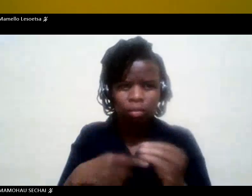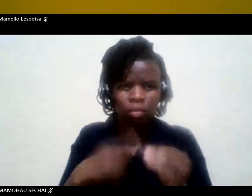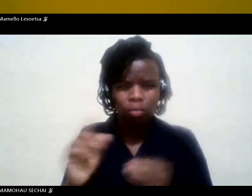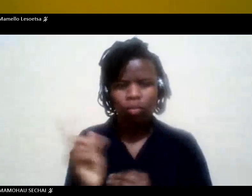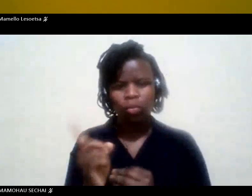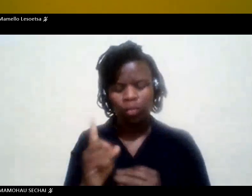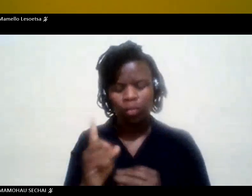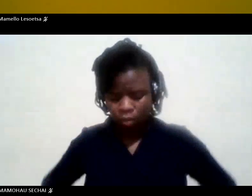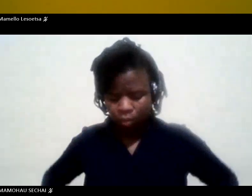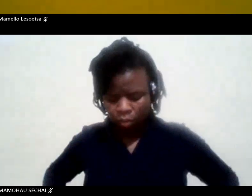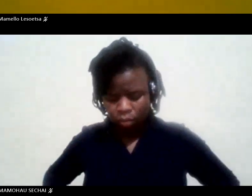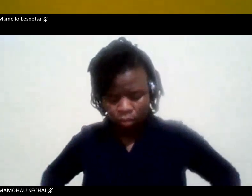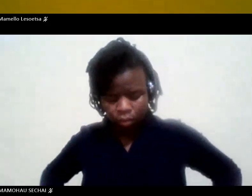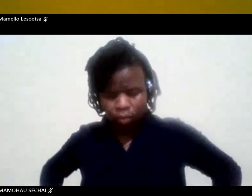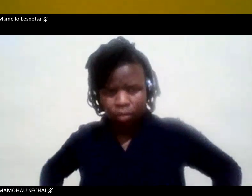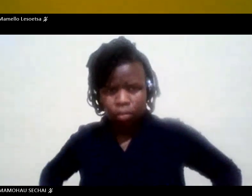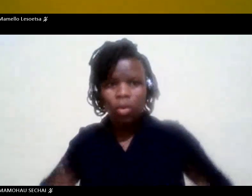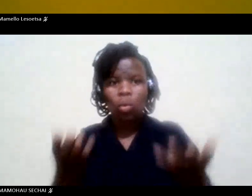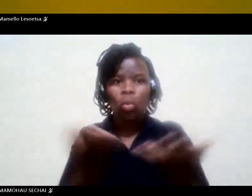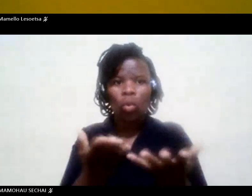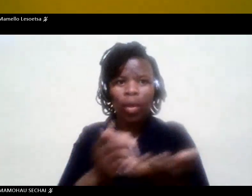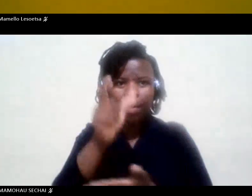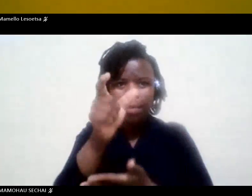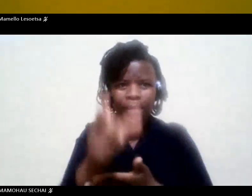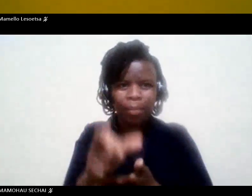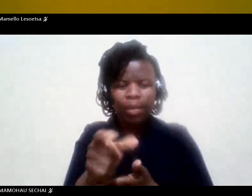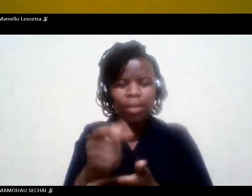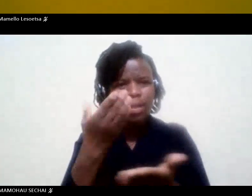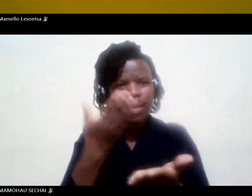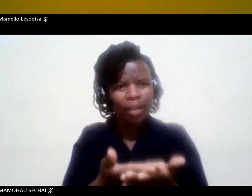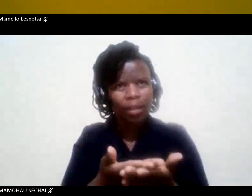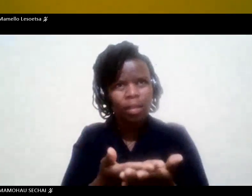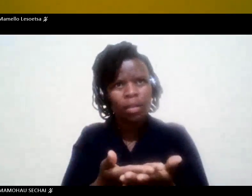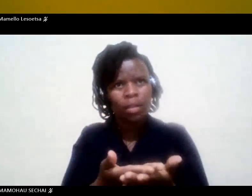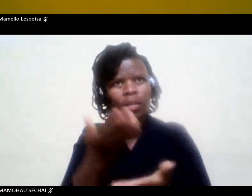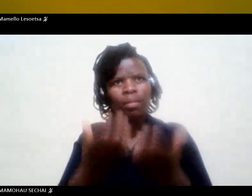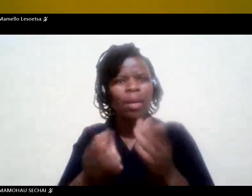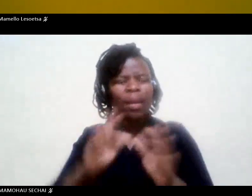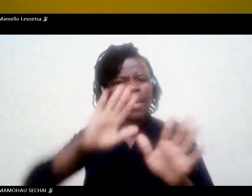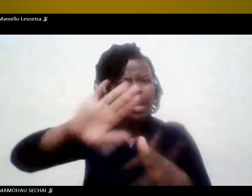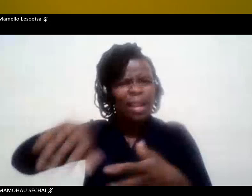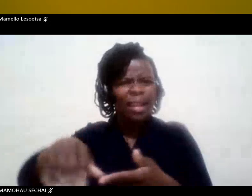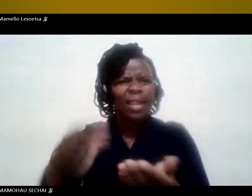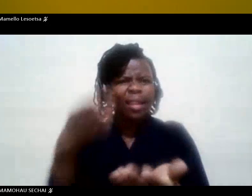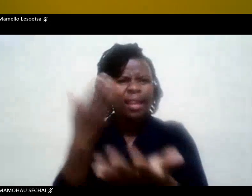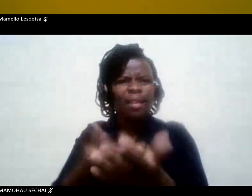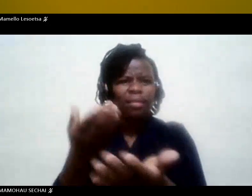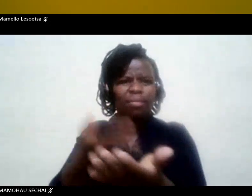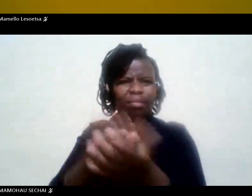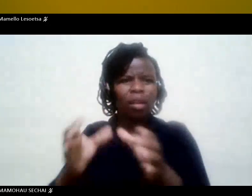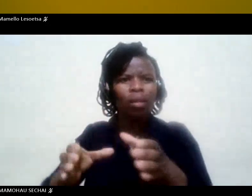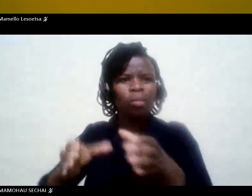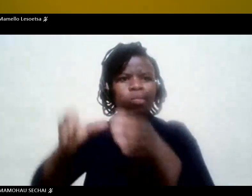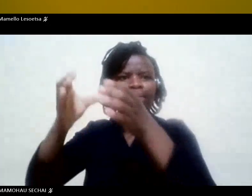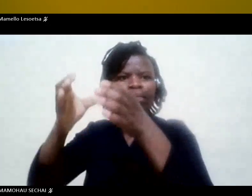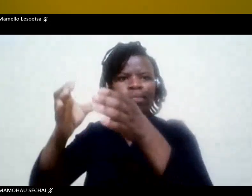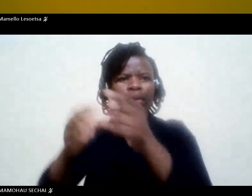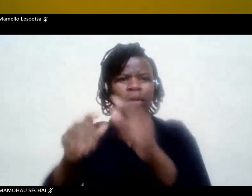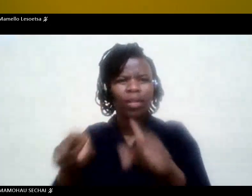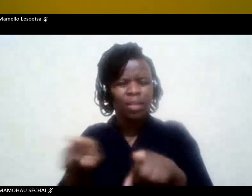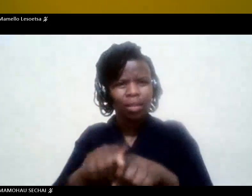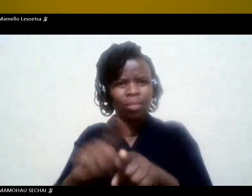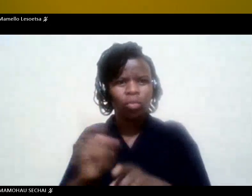someone might leave a rubbish bin on like as a distraction,